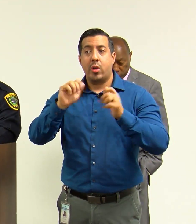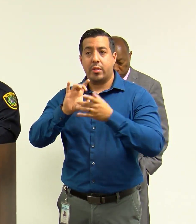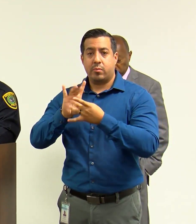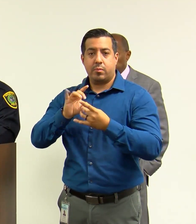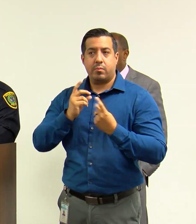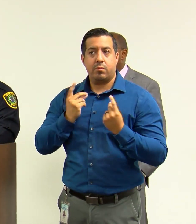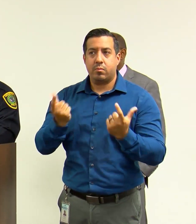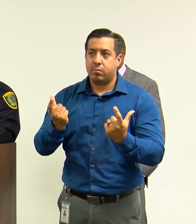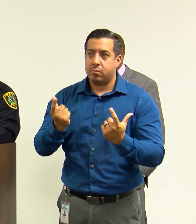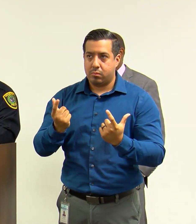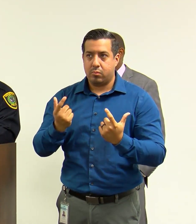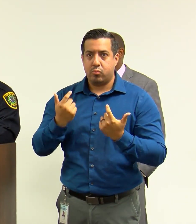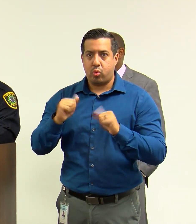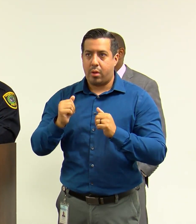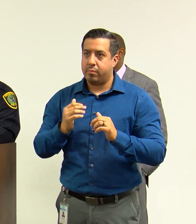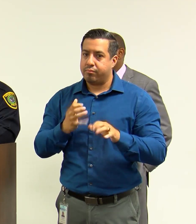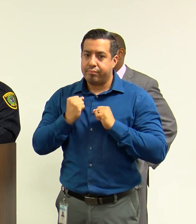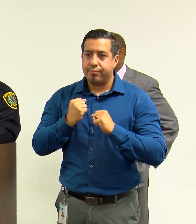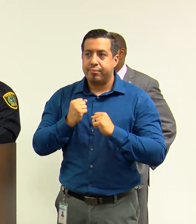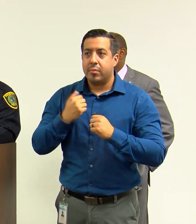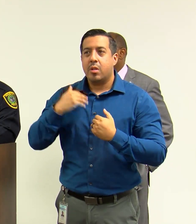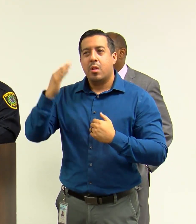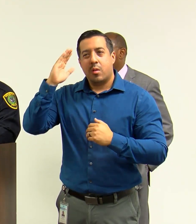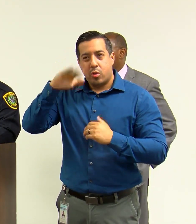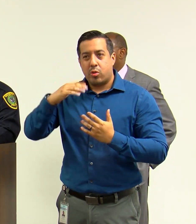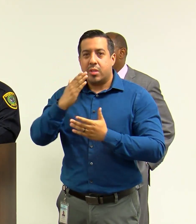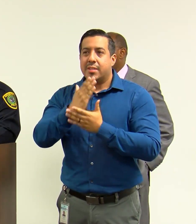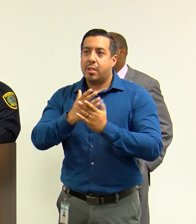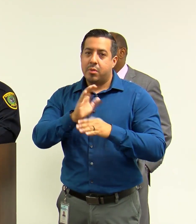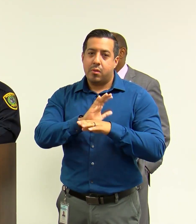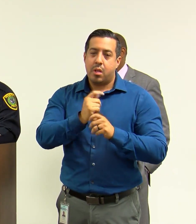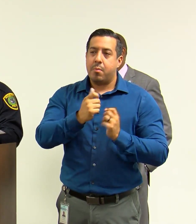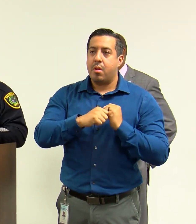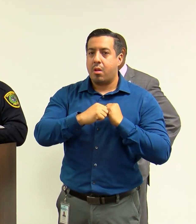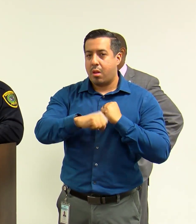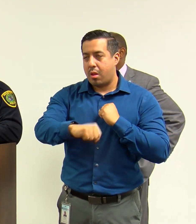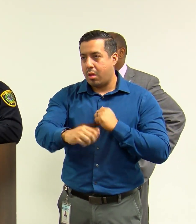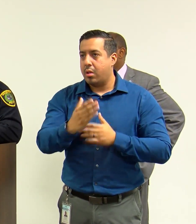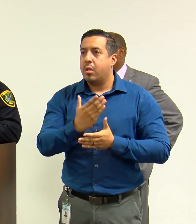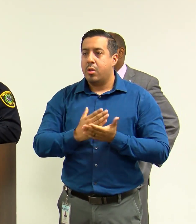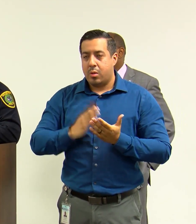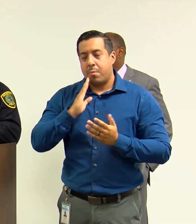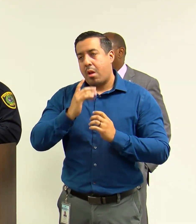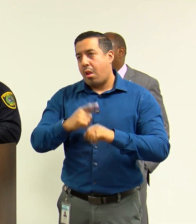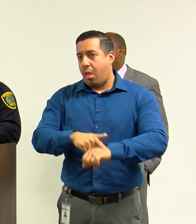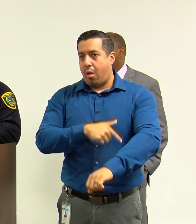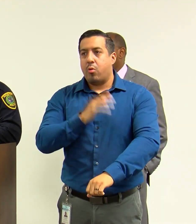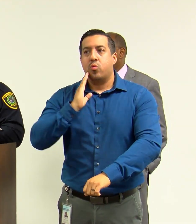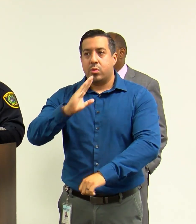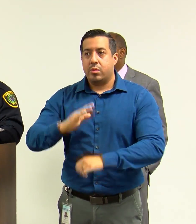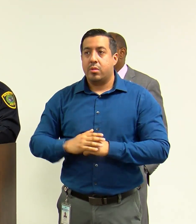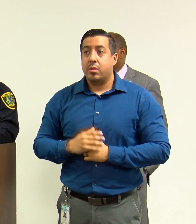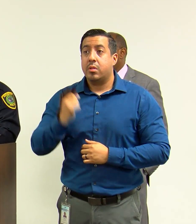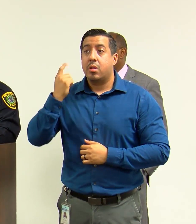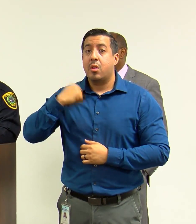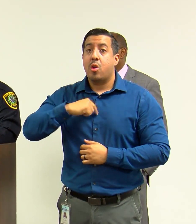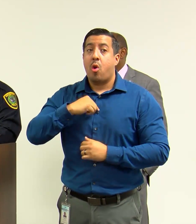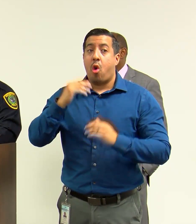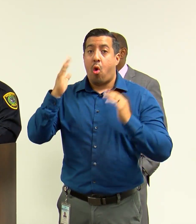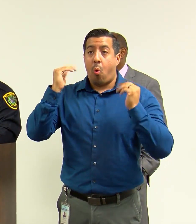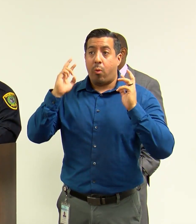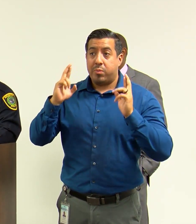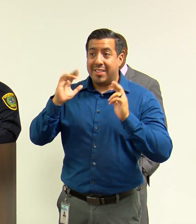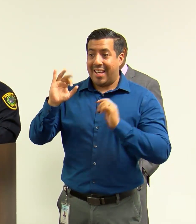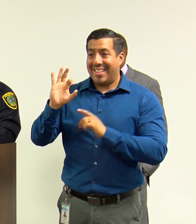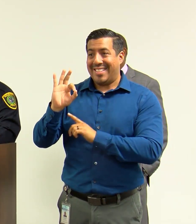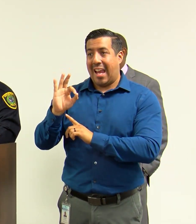can, knowing that the scenes will be much longer. Some scenes will be much longer. It is our hope that this 9-minute